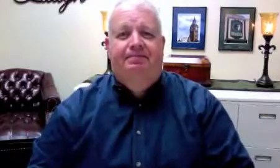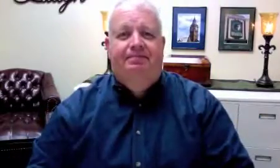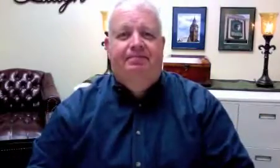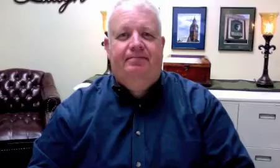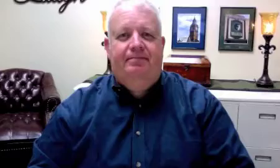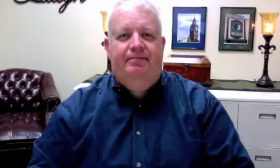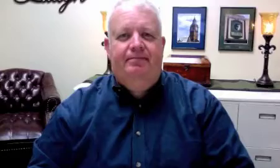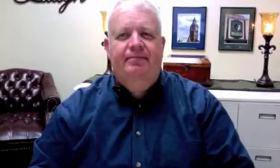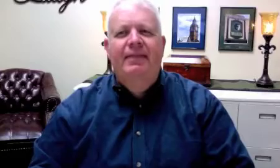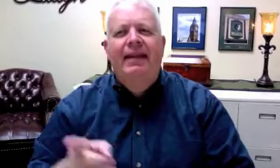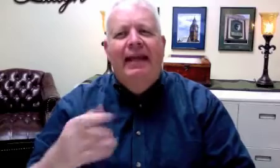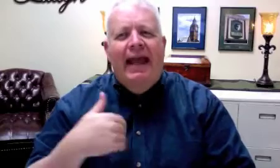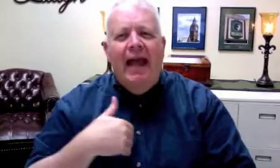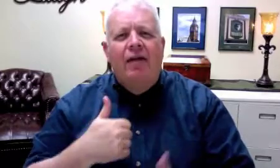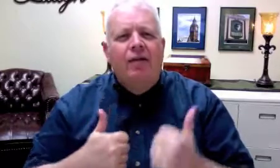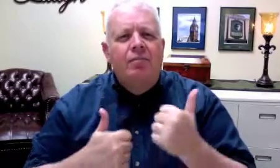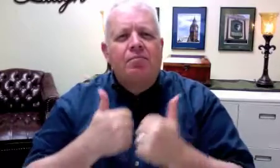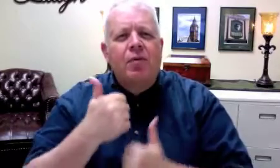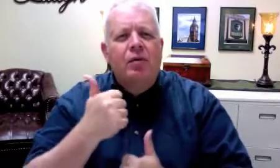It had the most beautiful front yard.